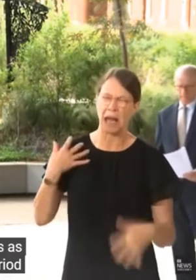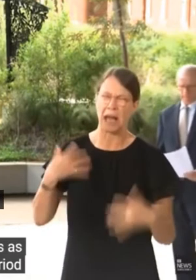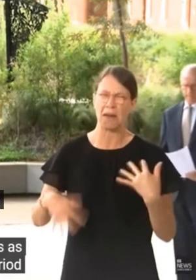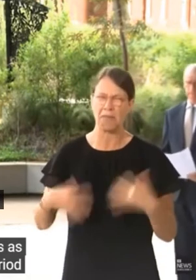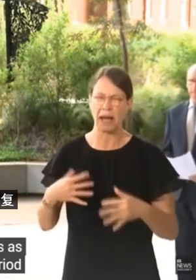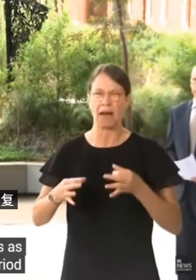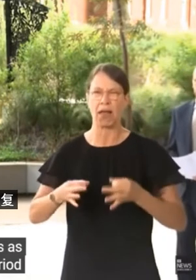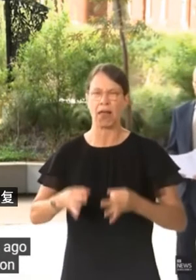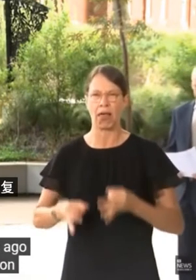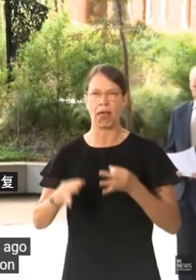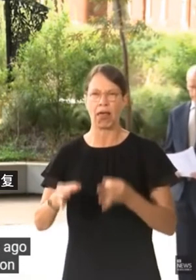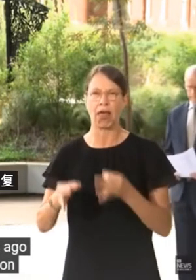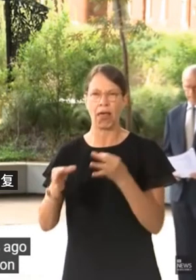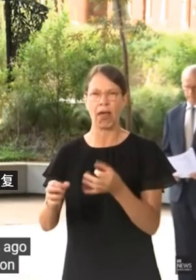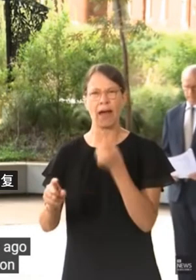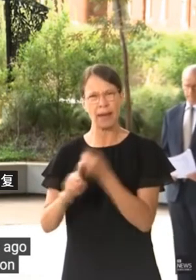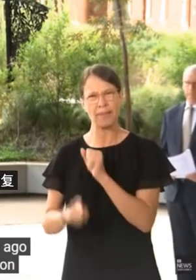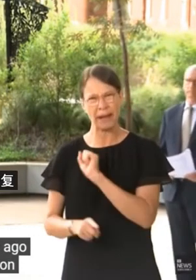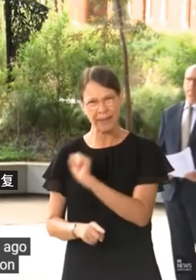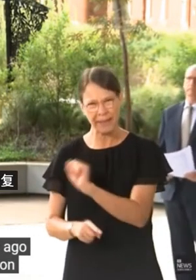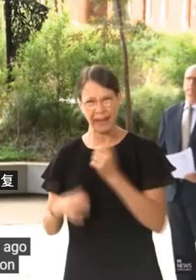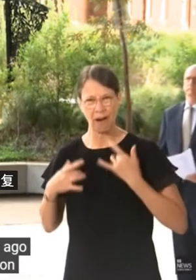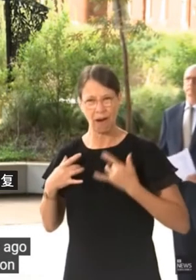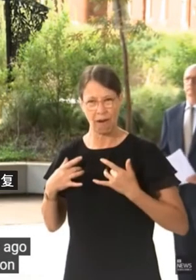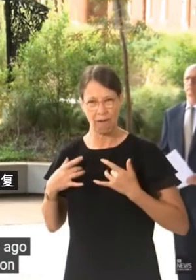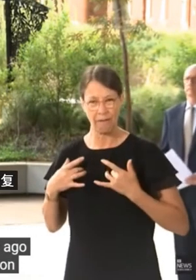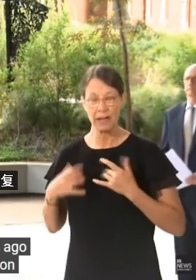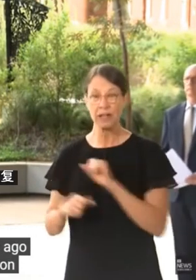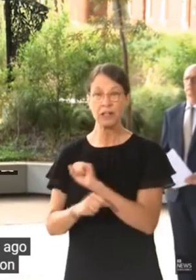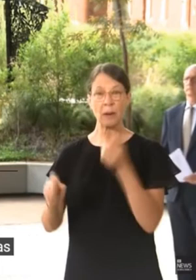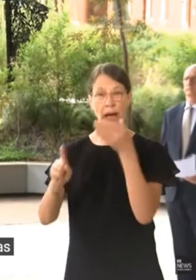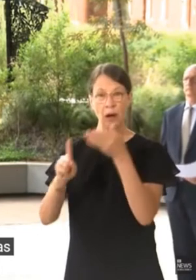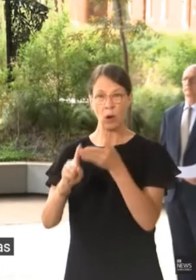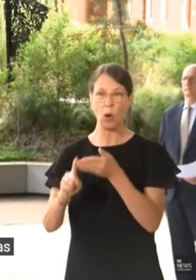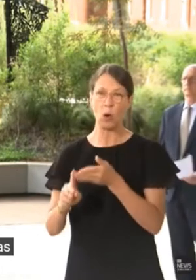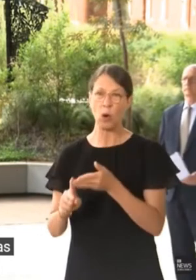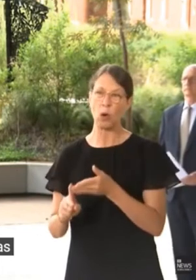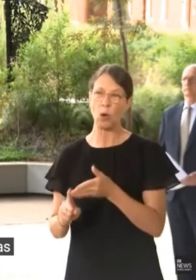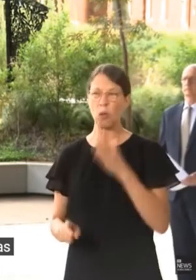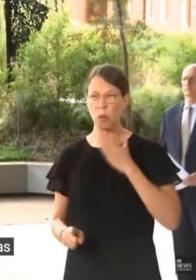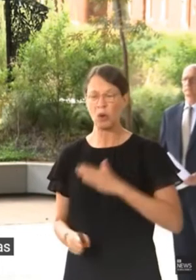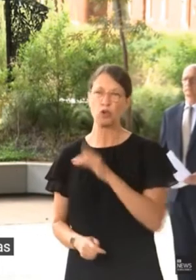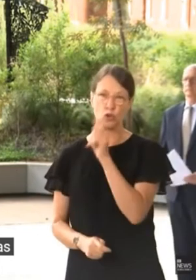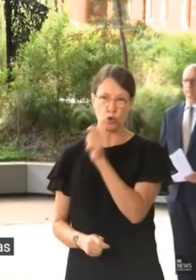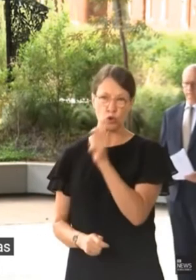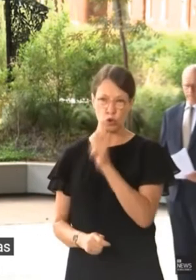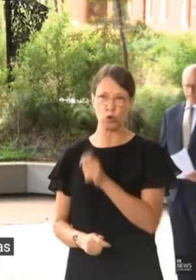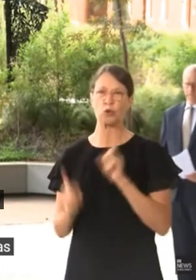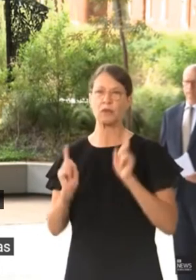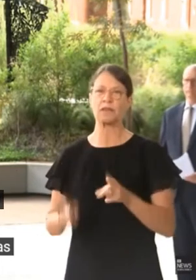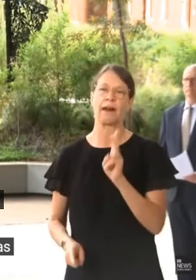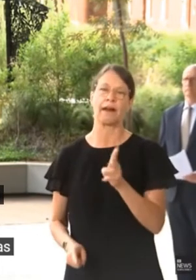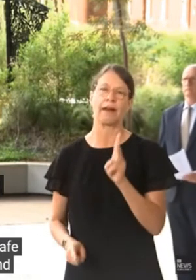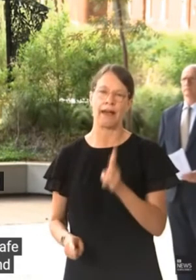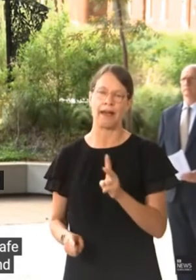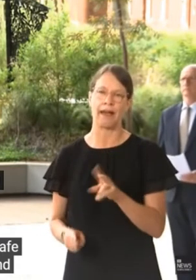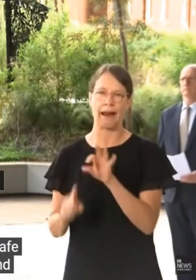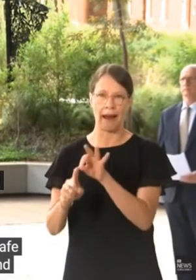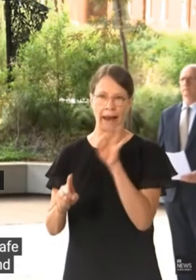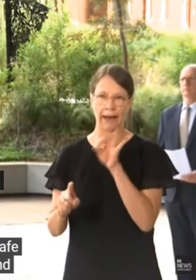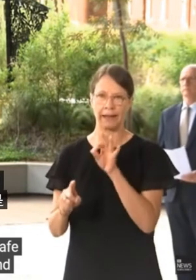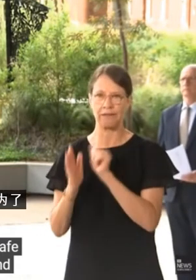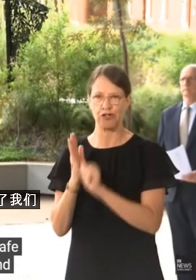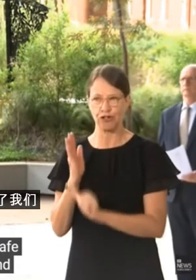absolute intention to resume elective surgery as soon as we possibly can. And we need to do that in a safe way, both